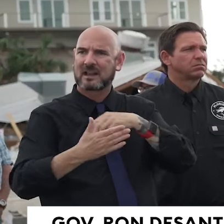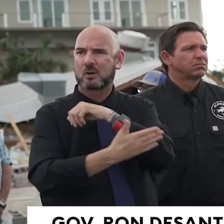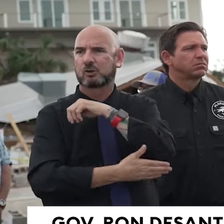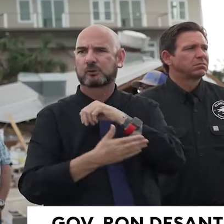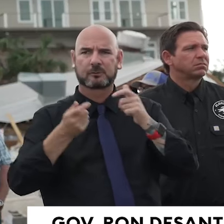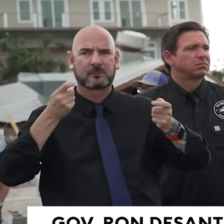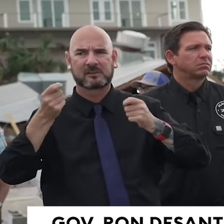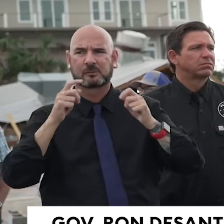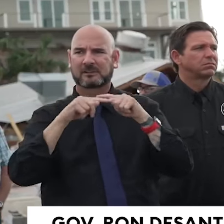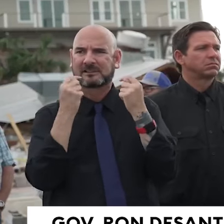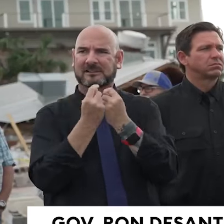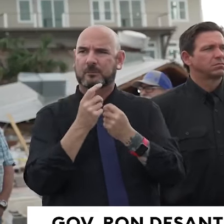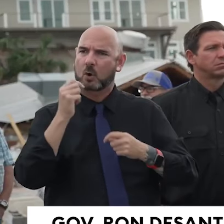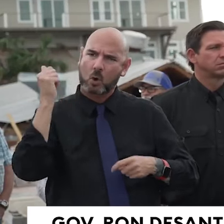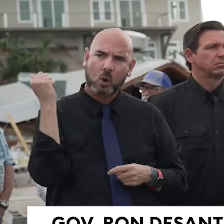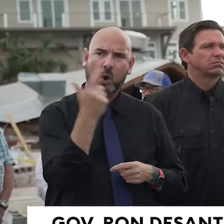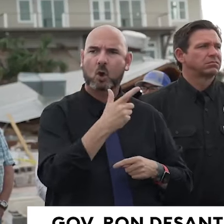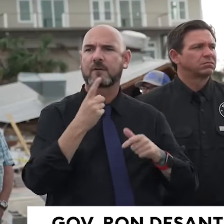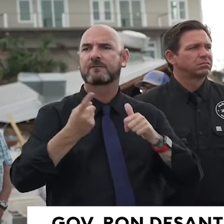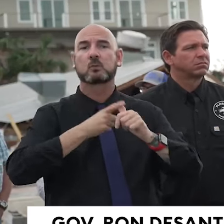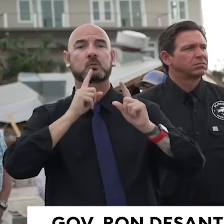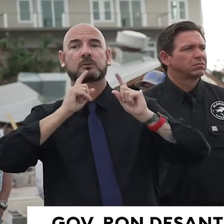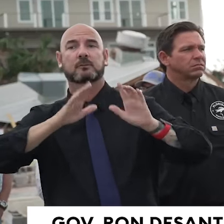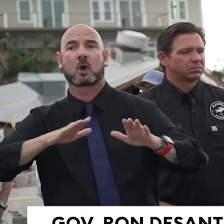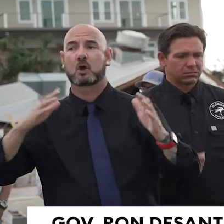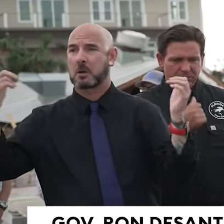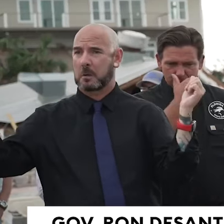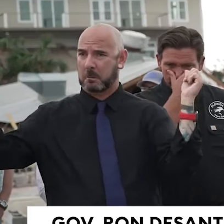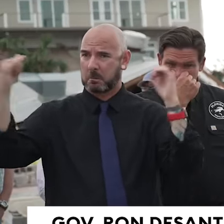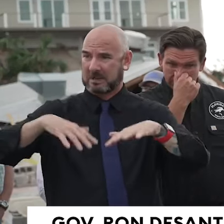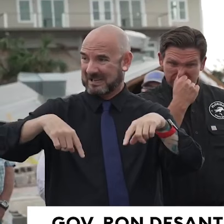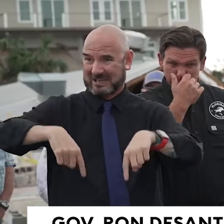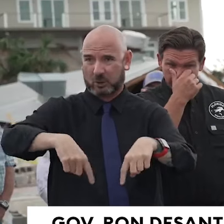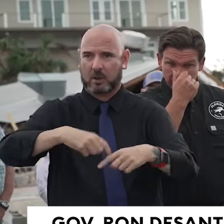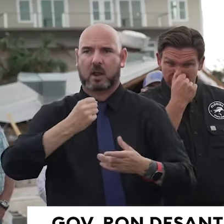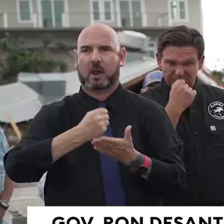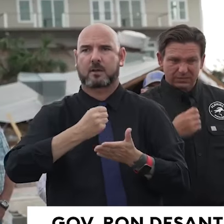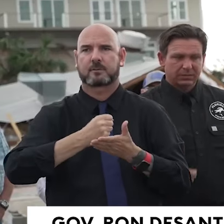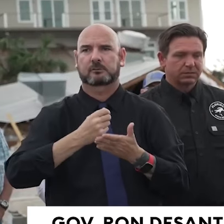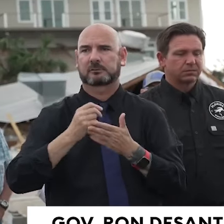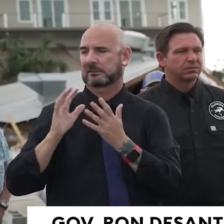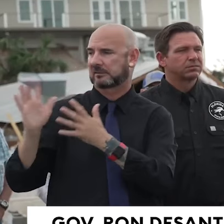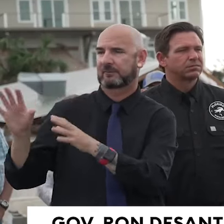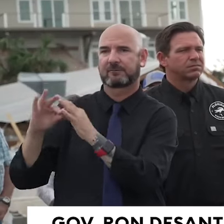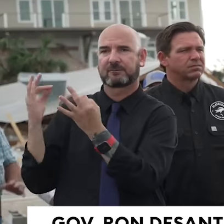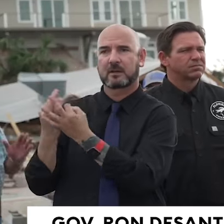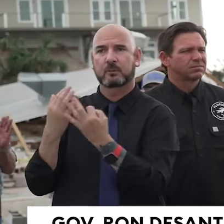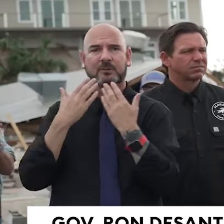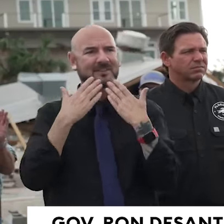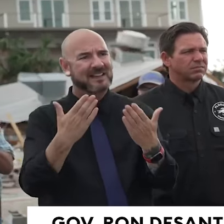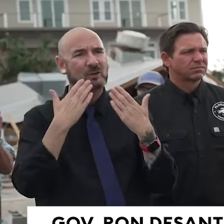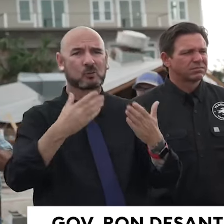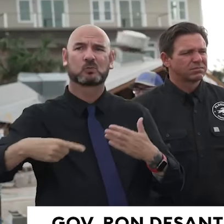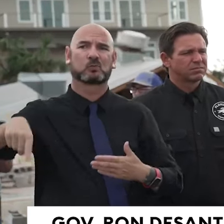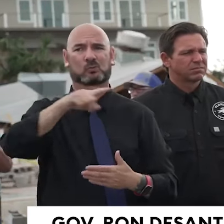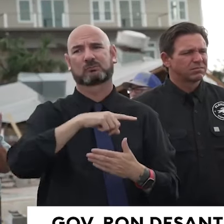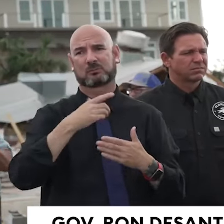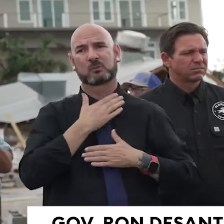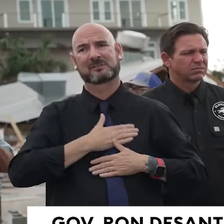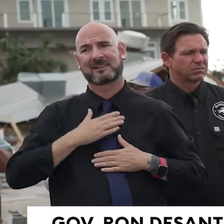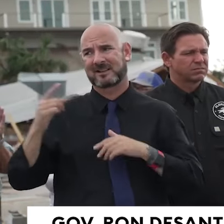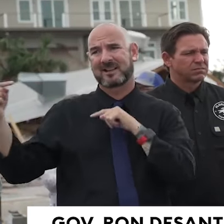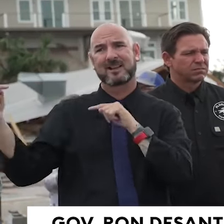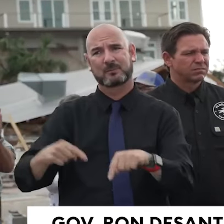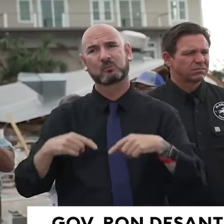that have come here and helped us out, leaving their families behind. I just wanted to say thank you, and we appreciate every one of you.